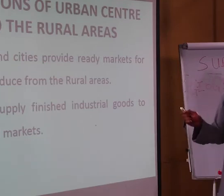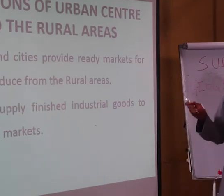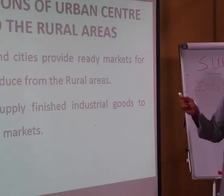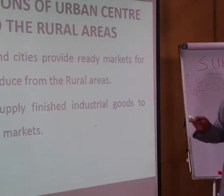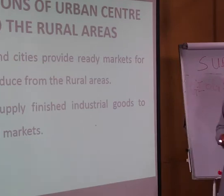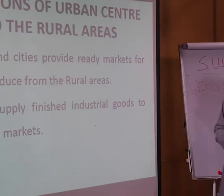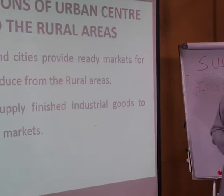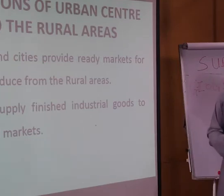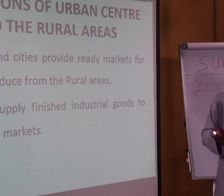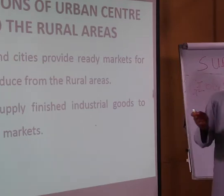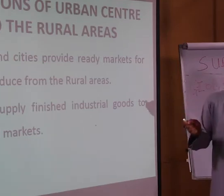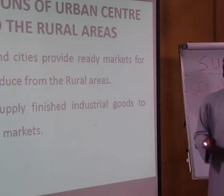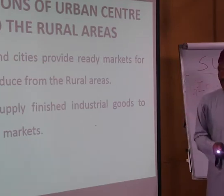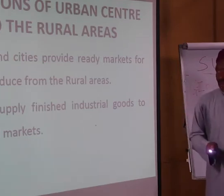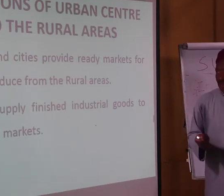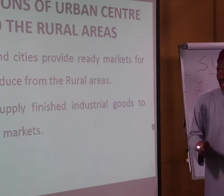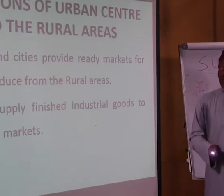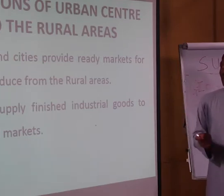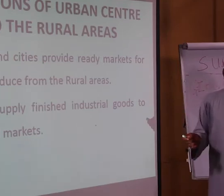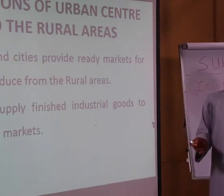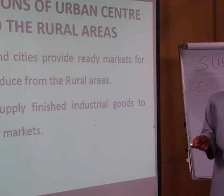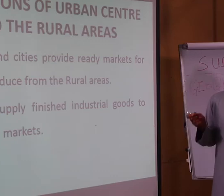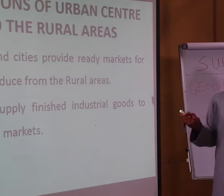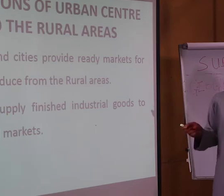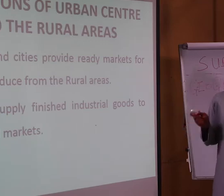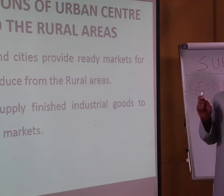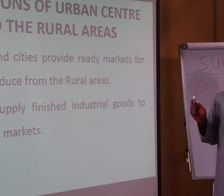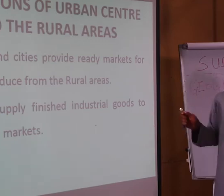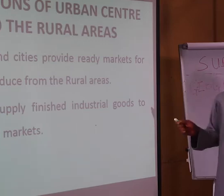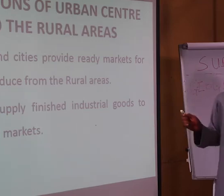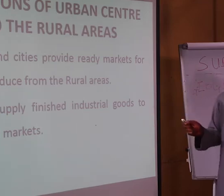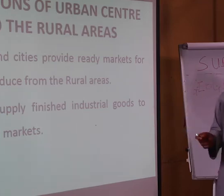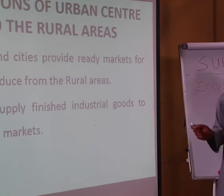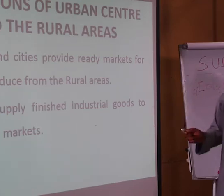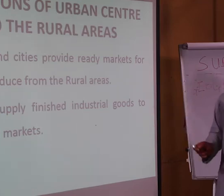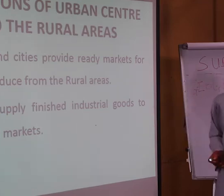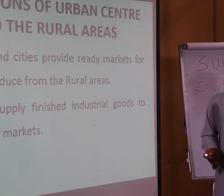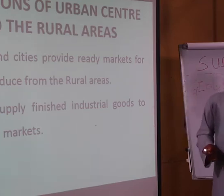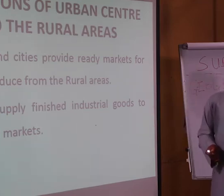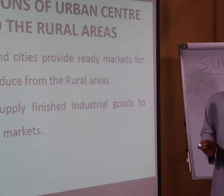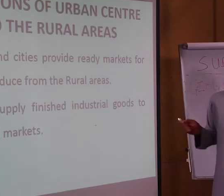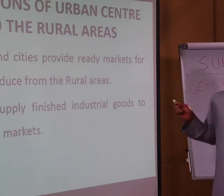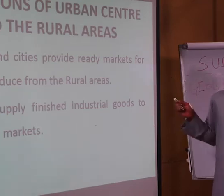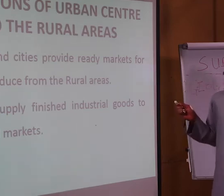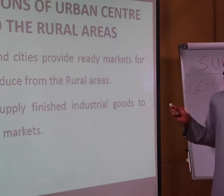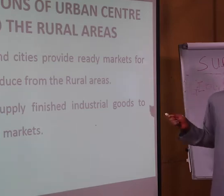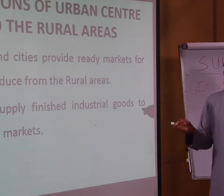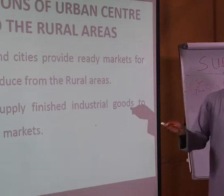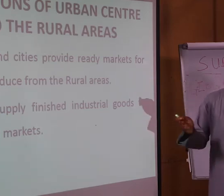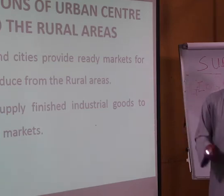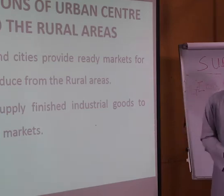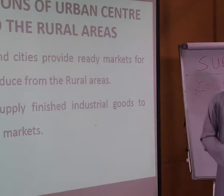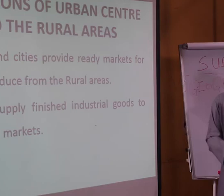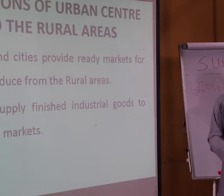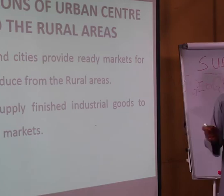the rural area. 2, towns supply finished industrial goods